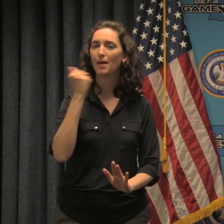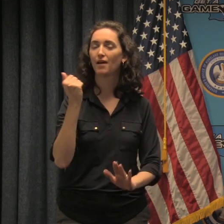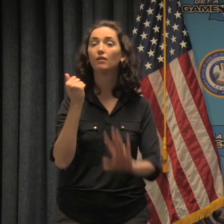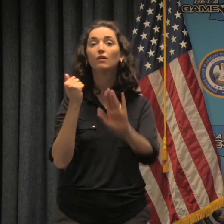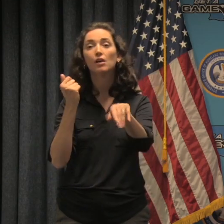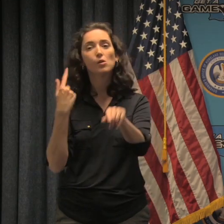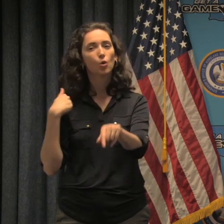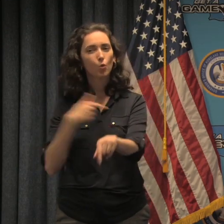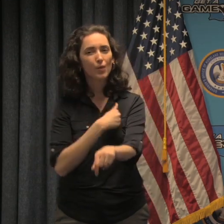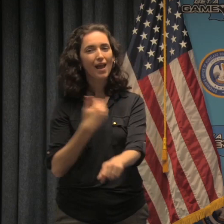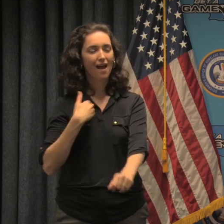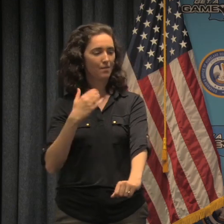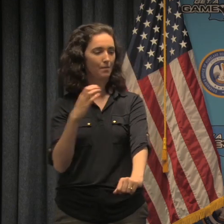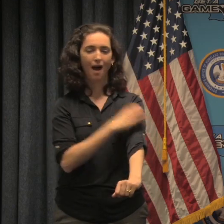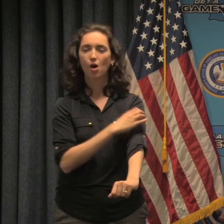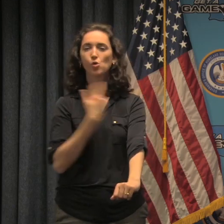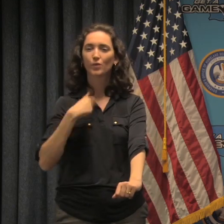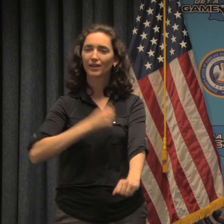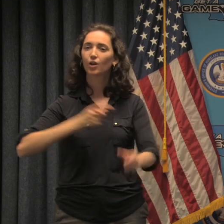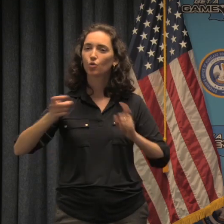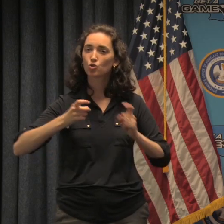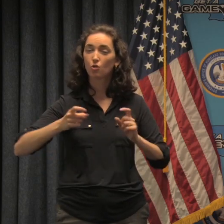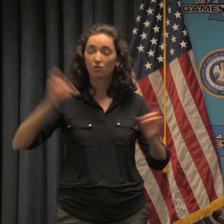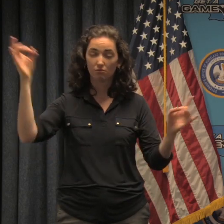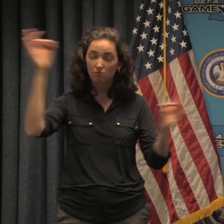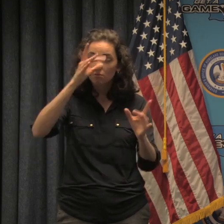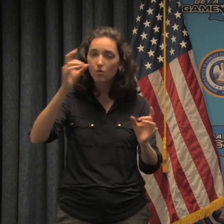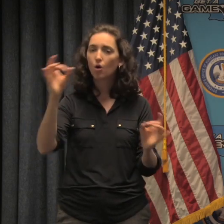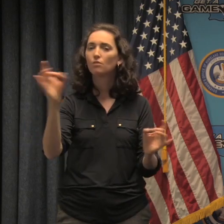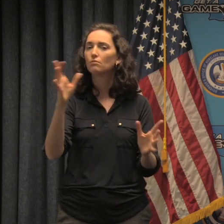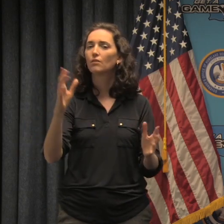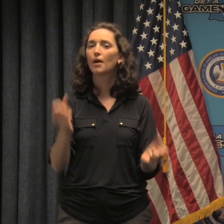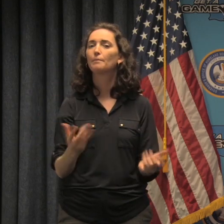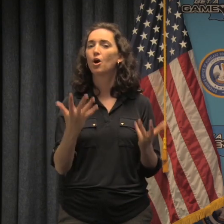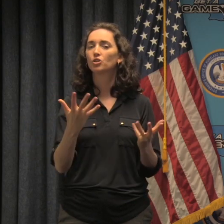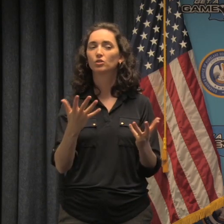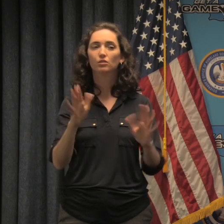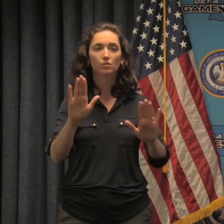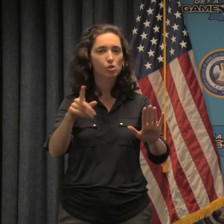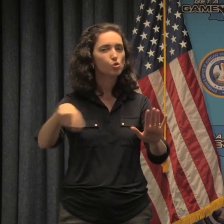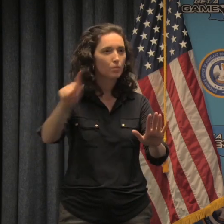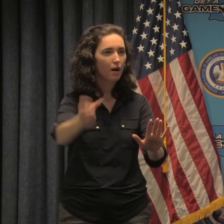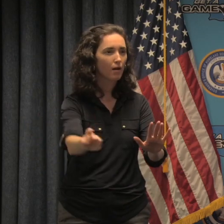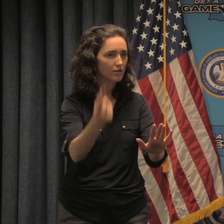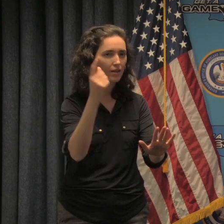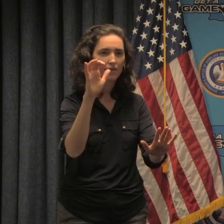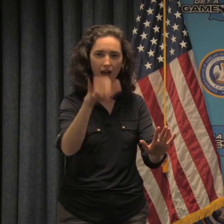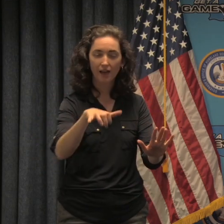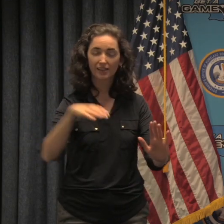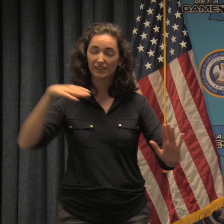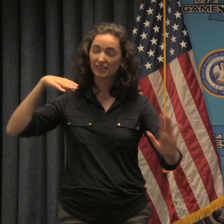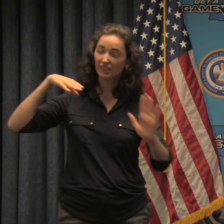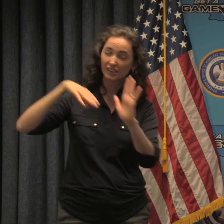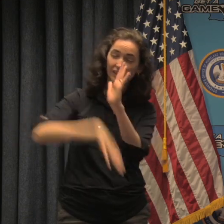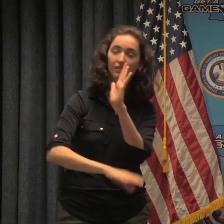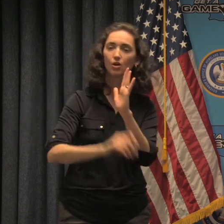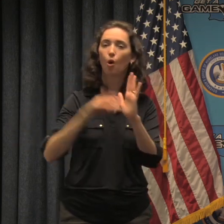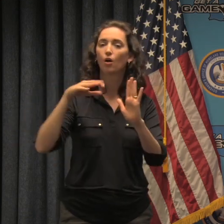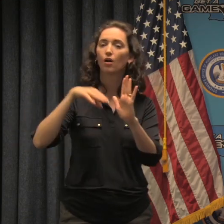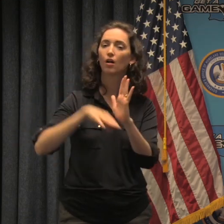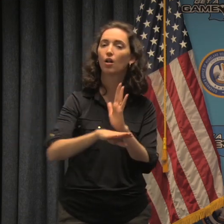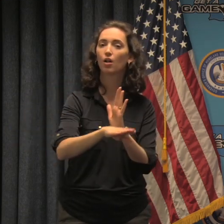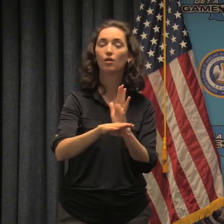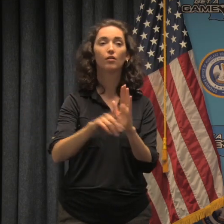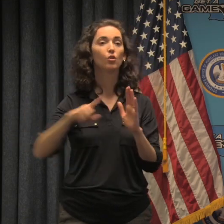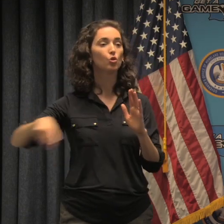to determine just how much worse it gets. That's what I need people to understand, and that's what I need you members